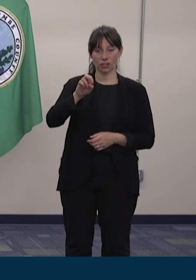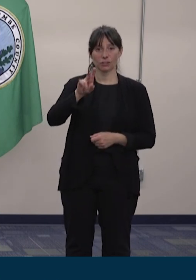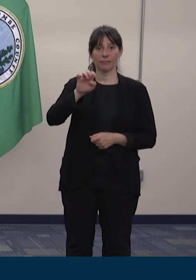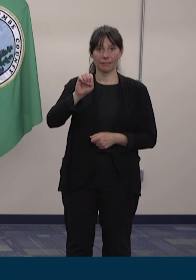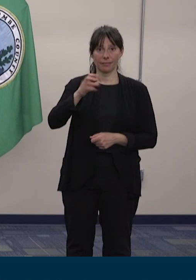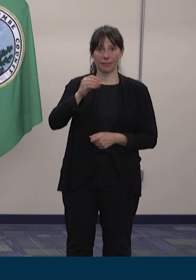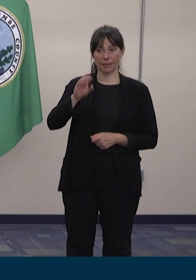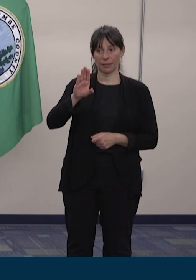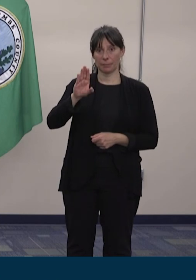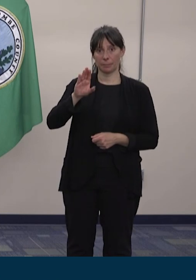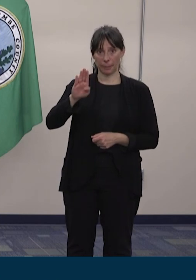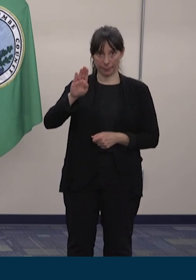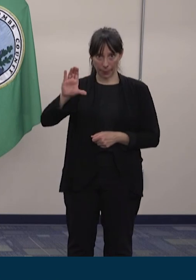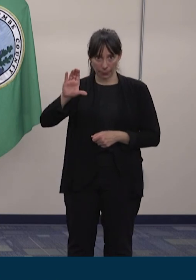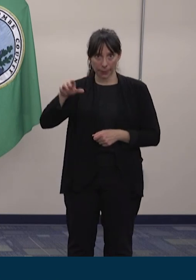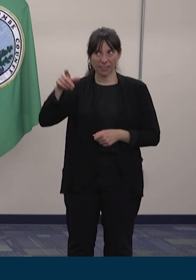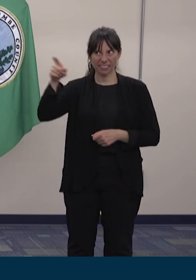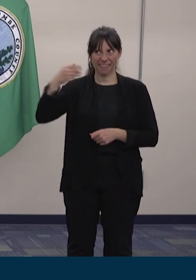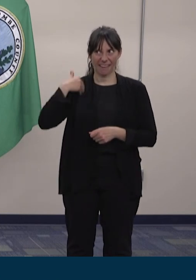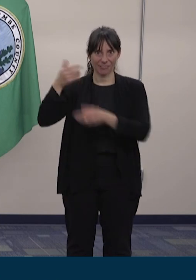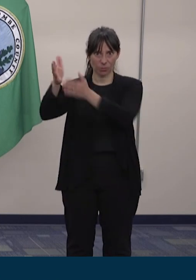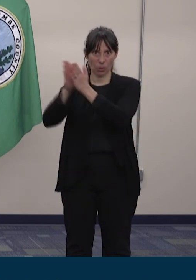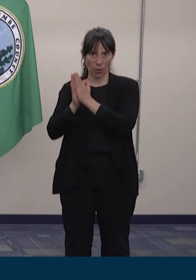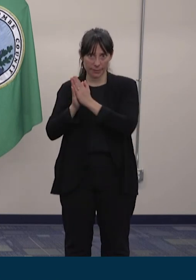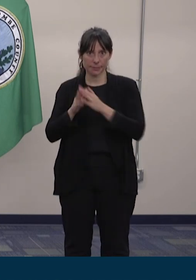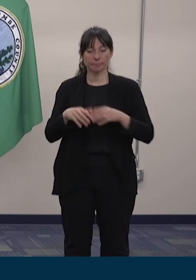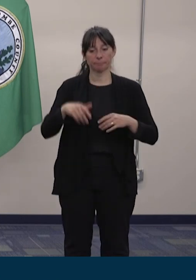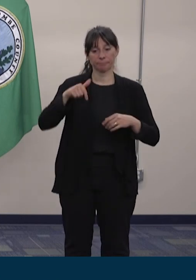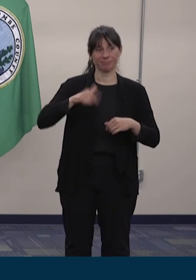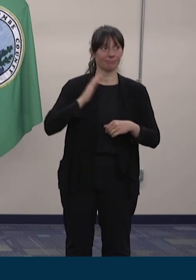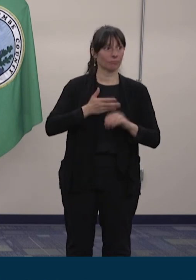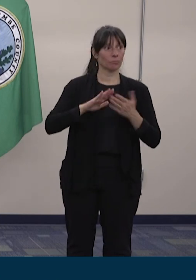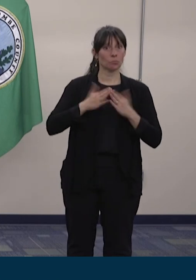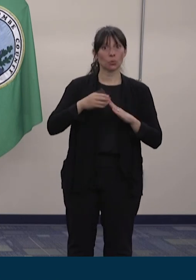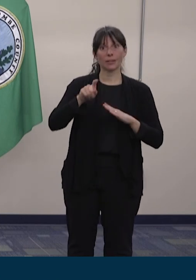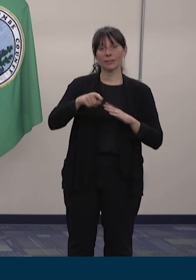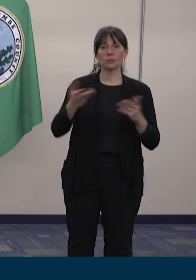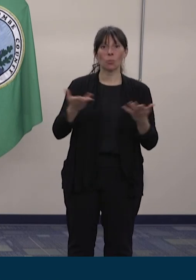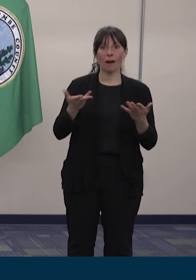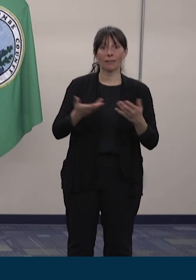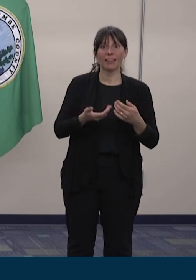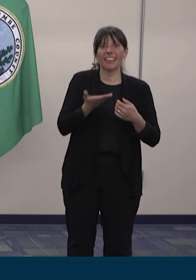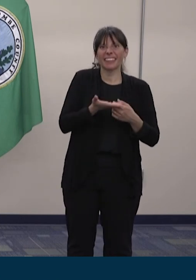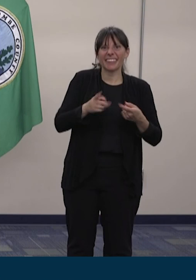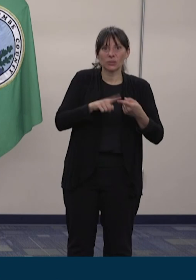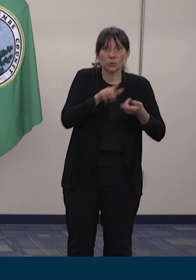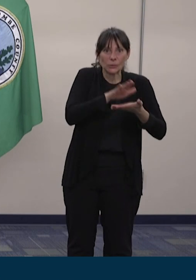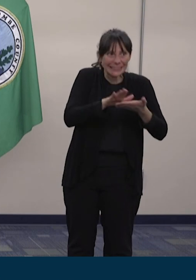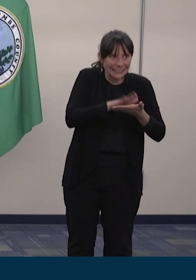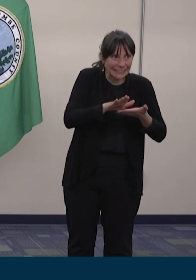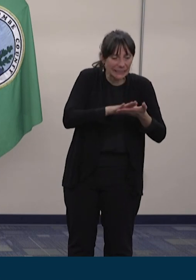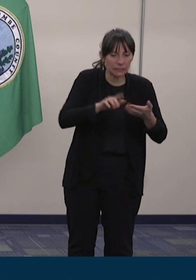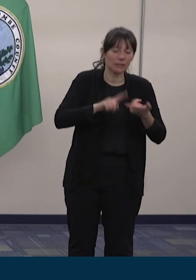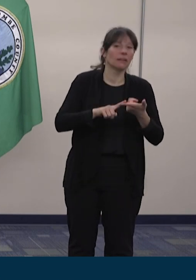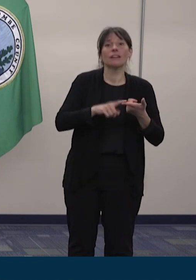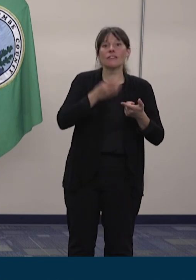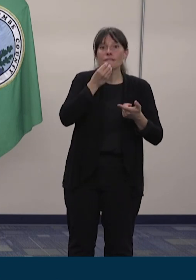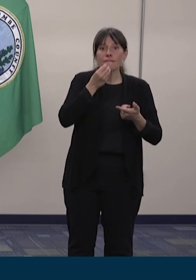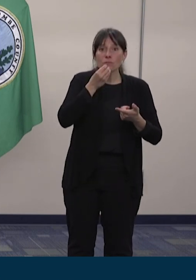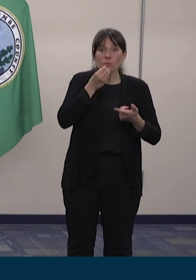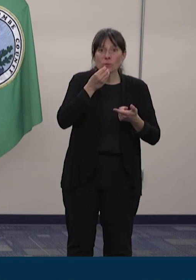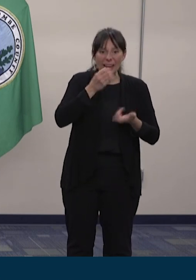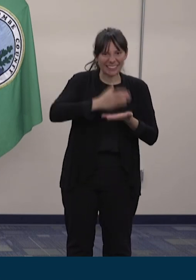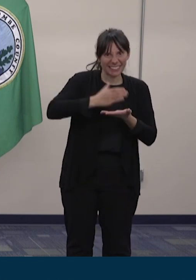Buncombe There are needs y in the quieren, community hay for cleaning necesidades en la supplies, comunidad para materiales non-perishable para limpieza, pantry artículos de food comida items,